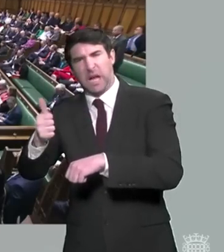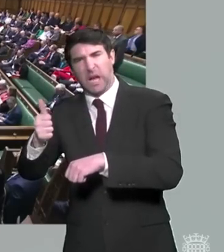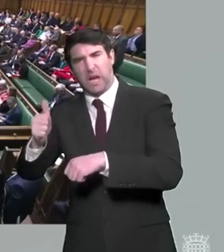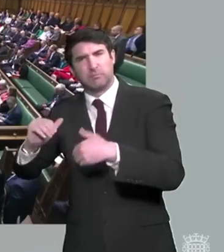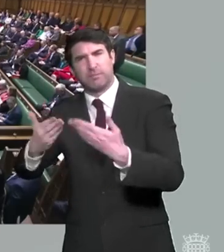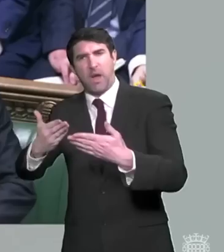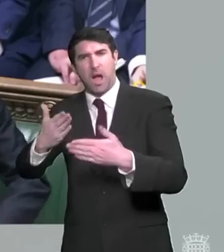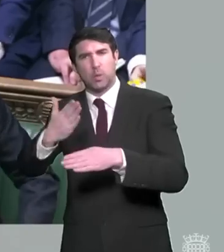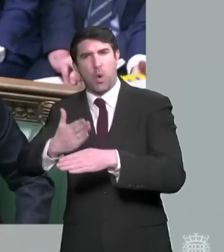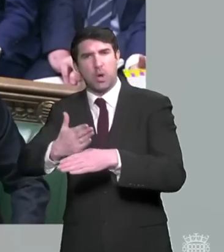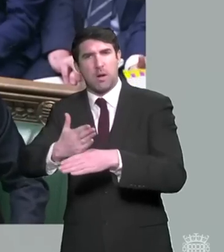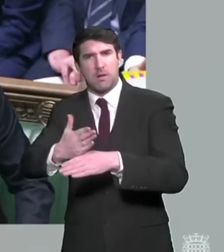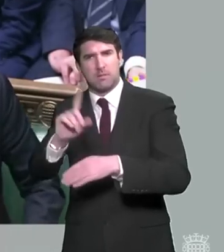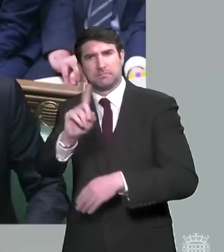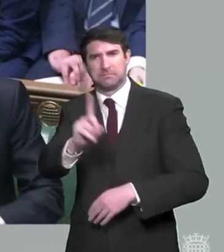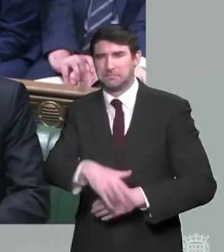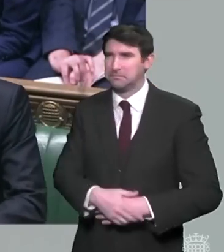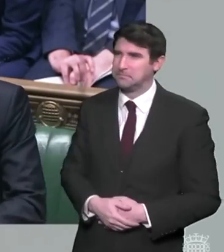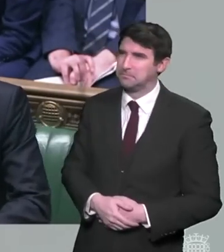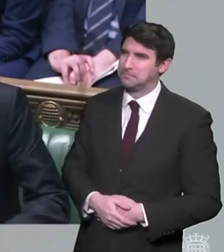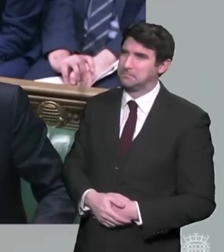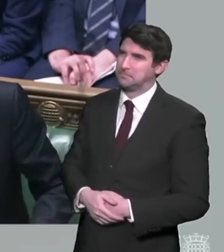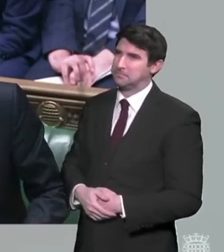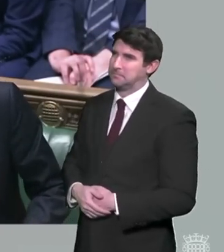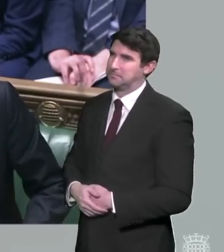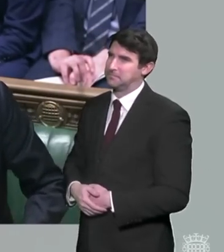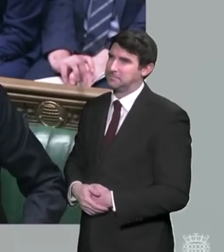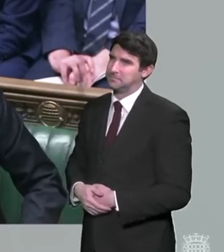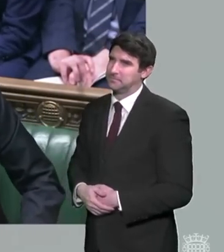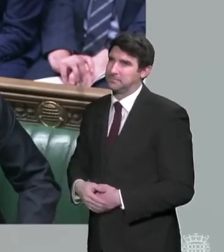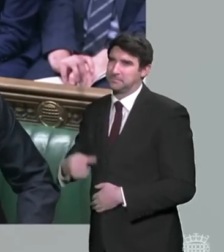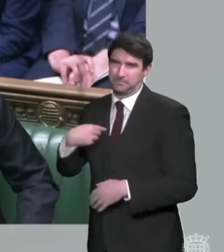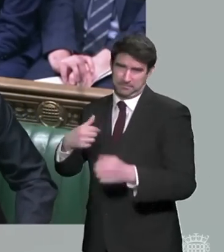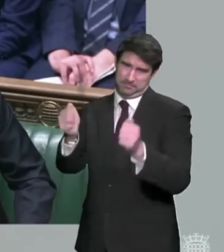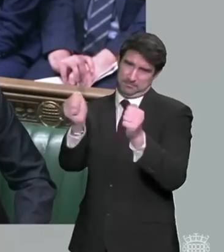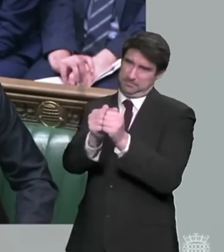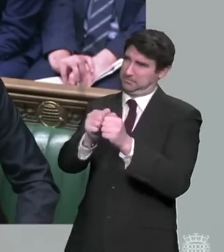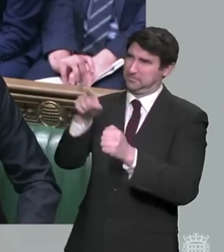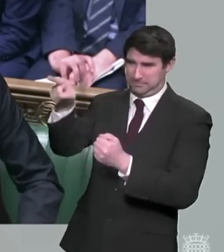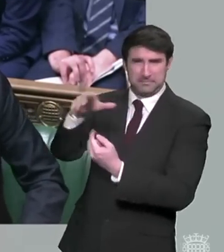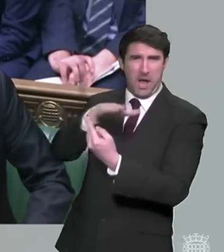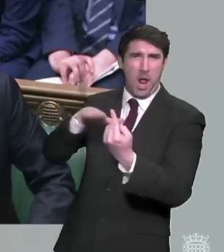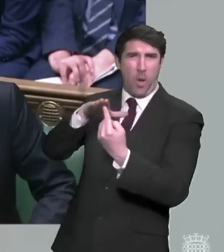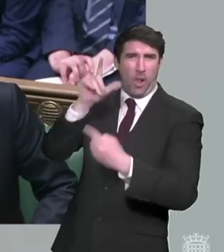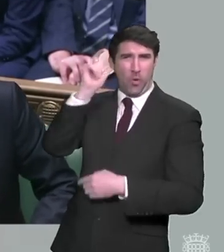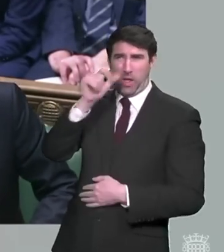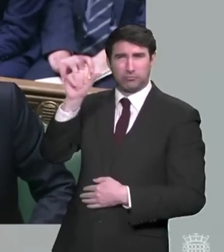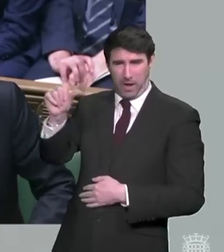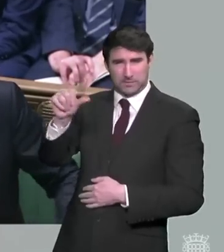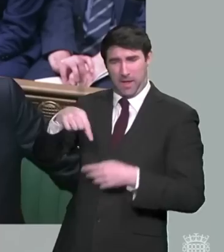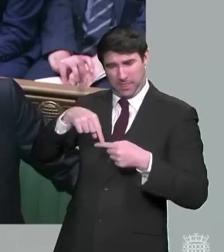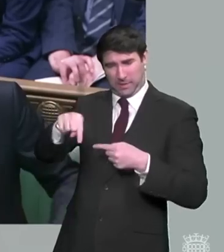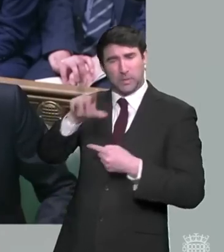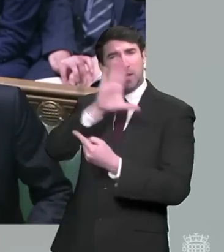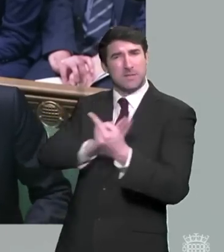Mr Speaker, I completely agree with my honourable friend and pay tribute to her local college, particularly in National Apprenticeship Week. And I